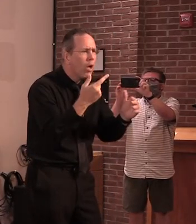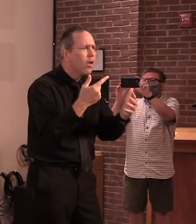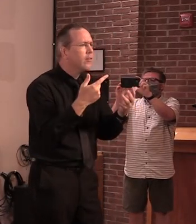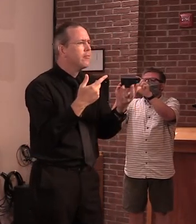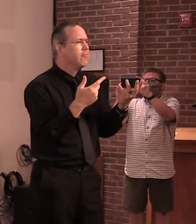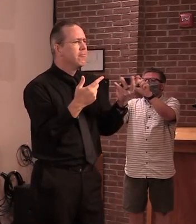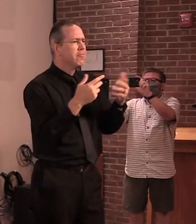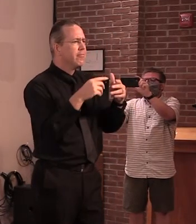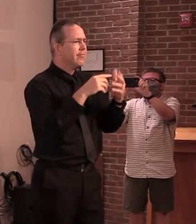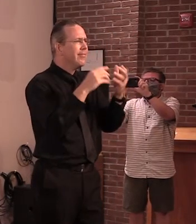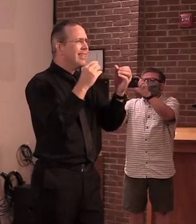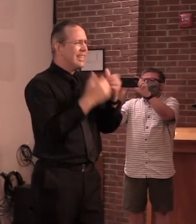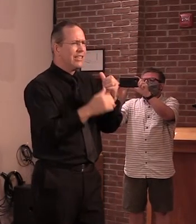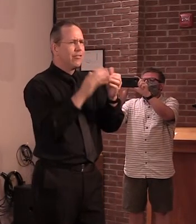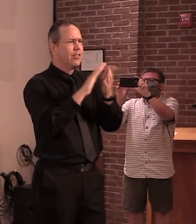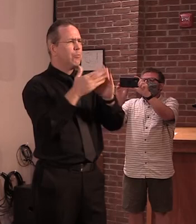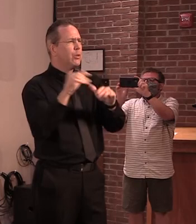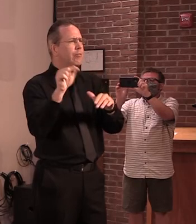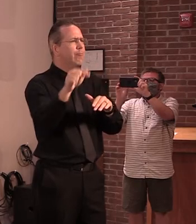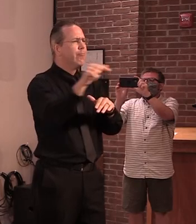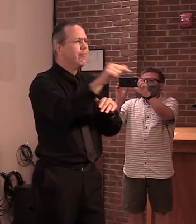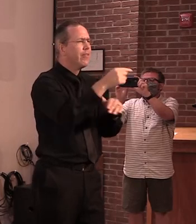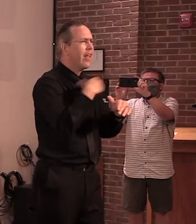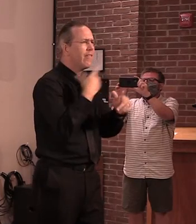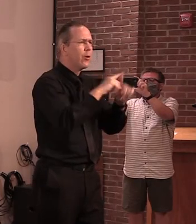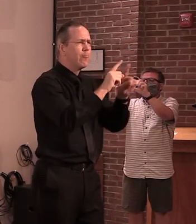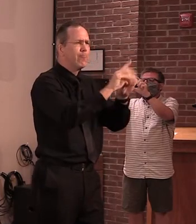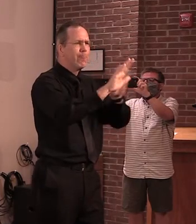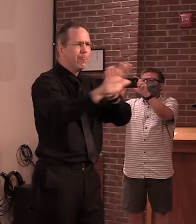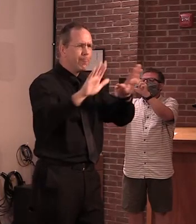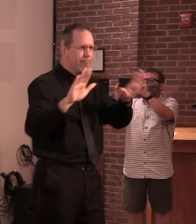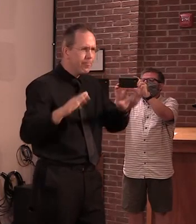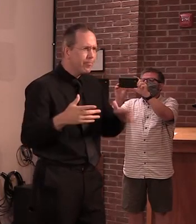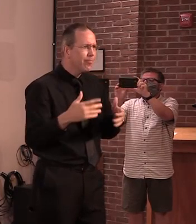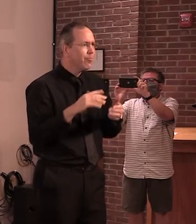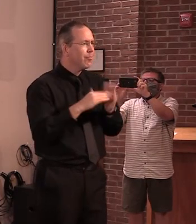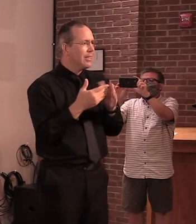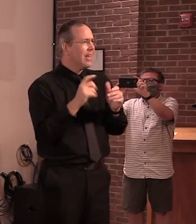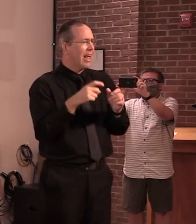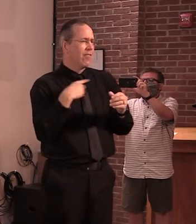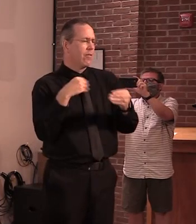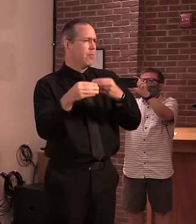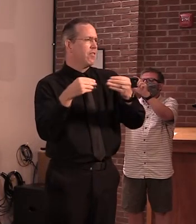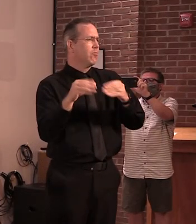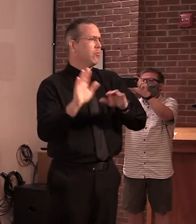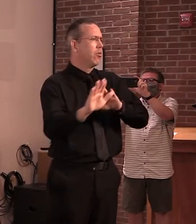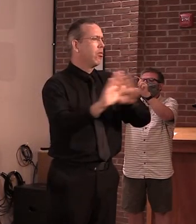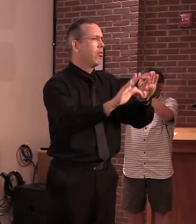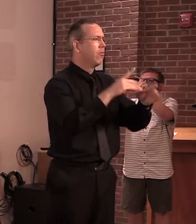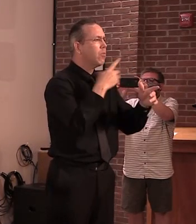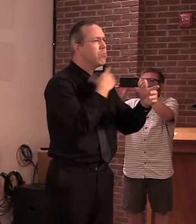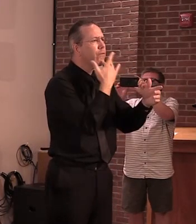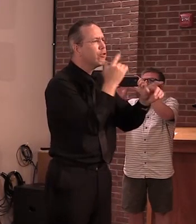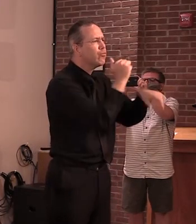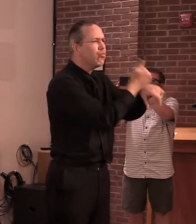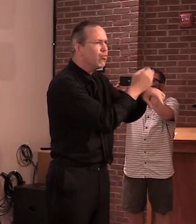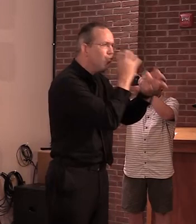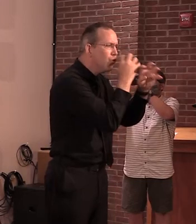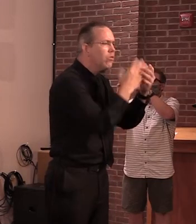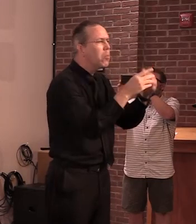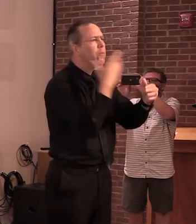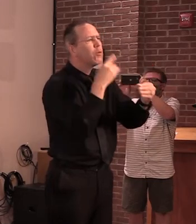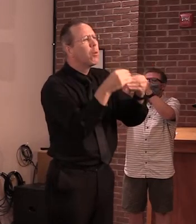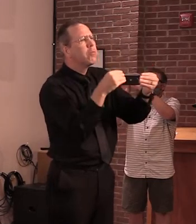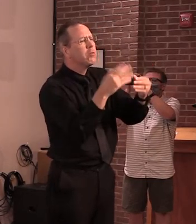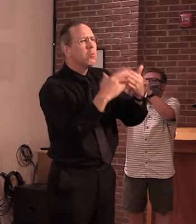I think it does necessitate us to have some amount of flexibility built into our plan And as the governor mentioned, we're willing to